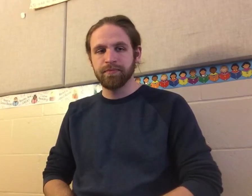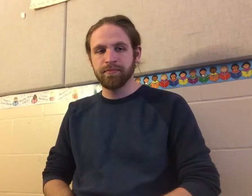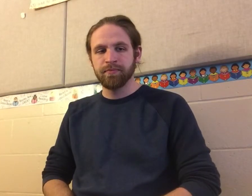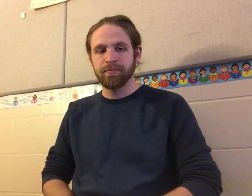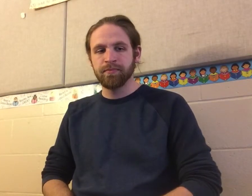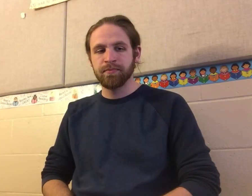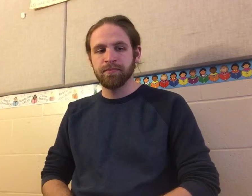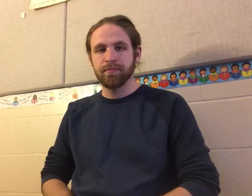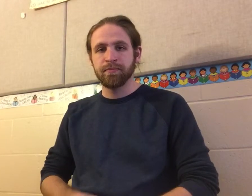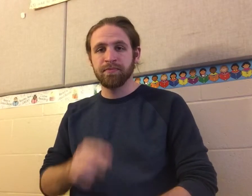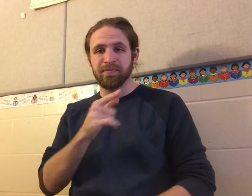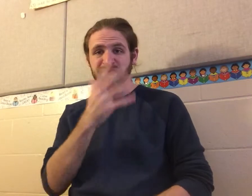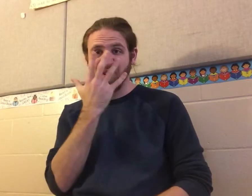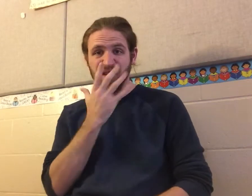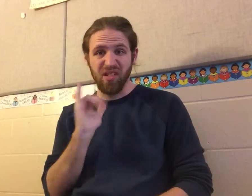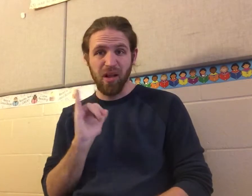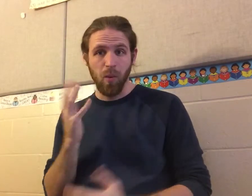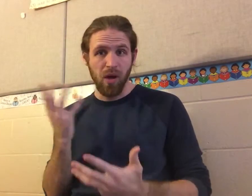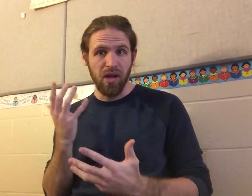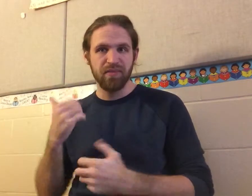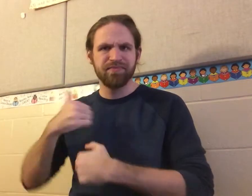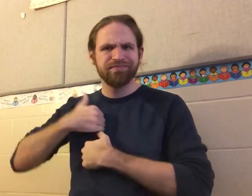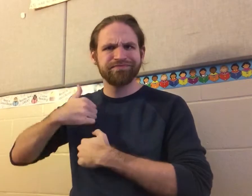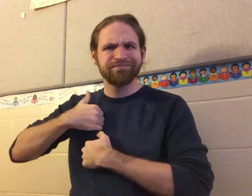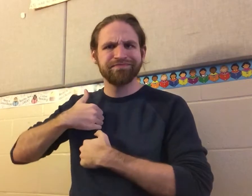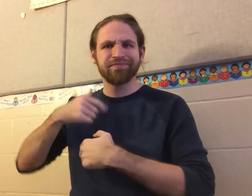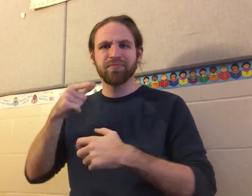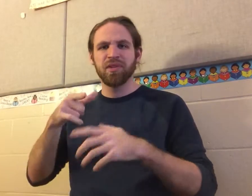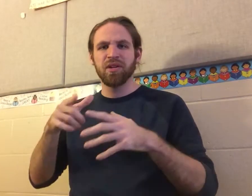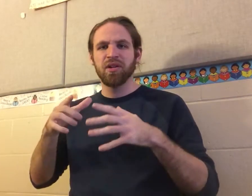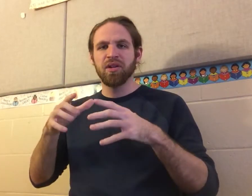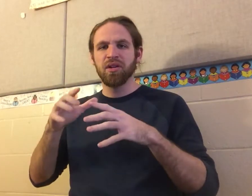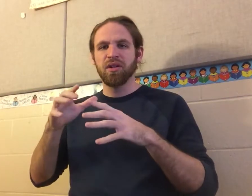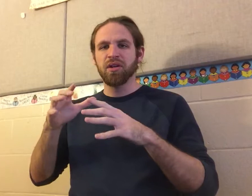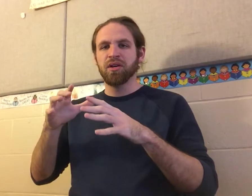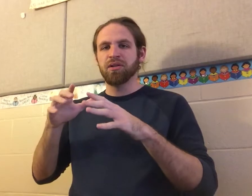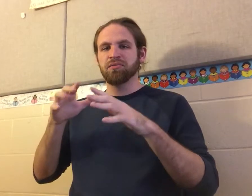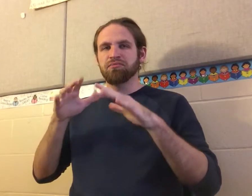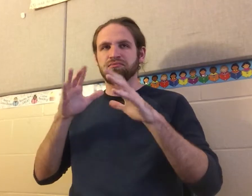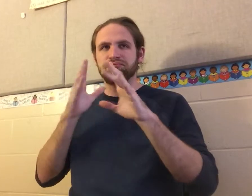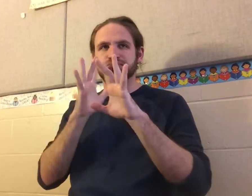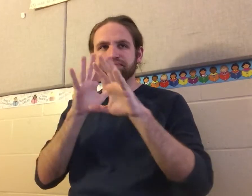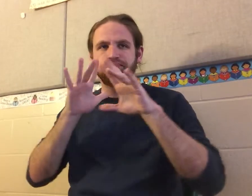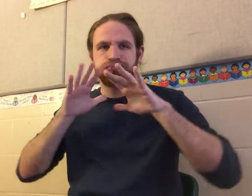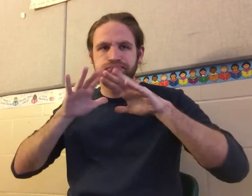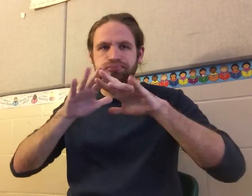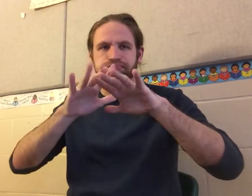They resemble or look like an army of soldiers as they move across the ground together in a large group.